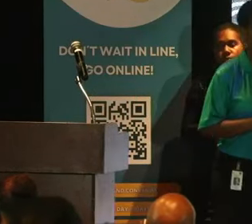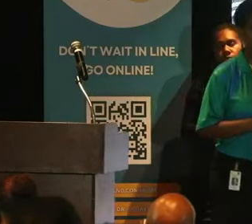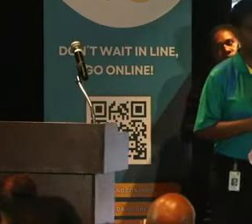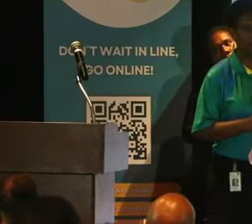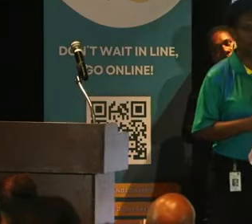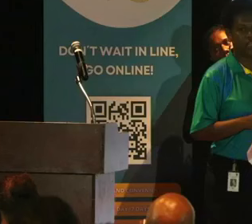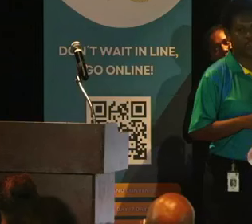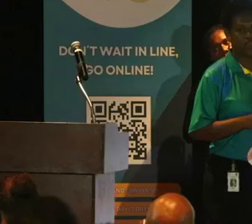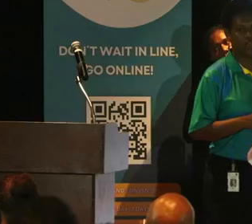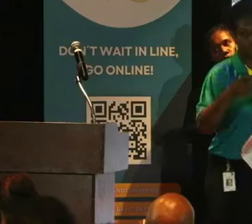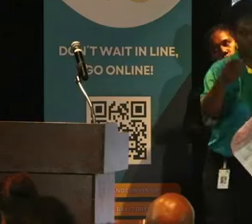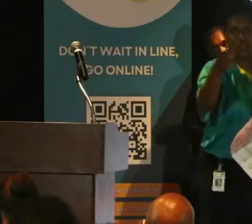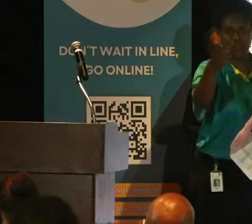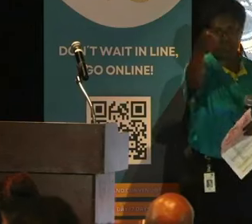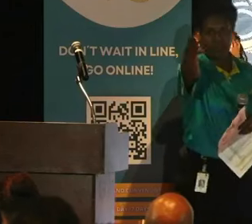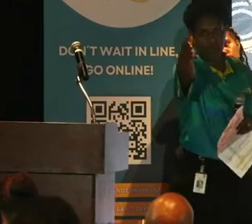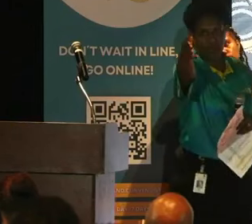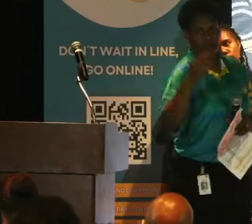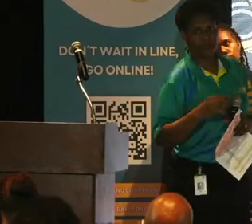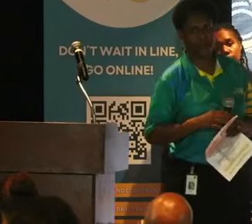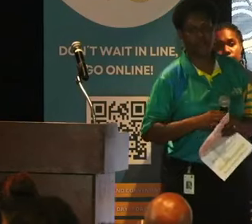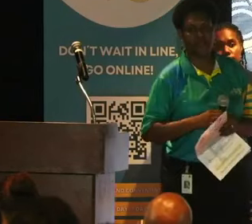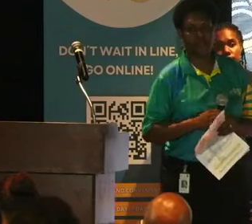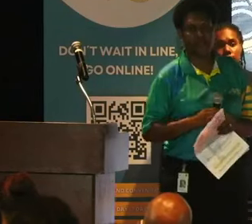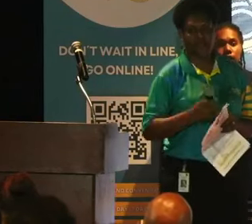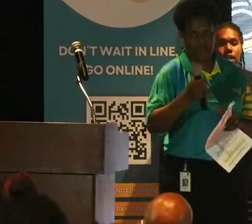take one more.